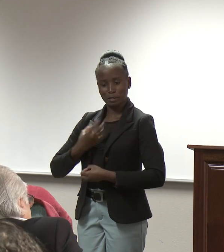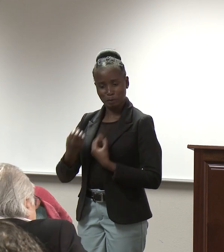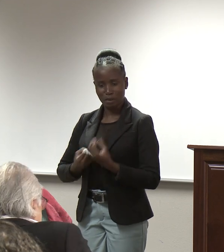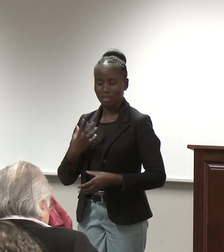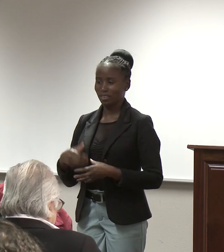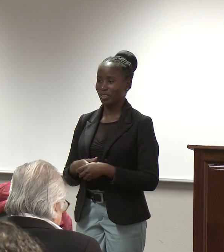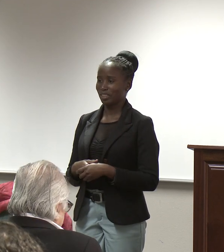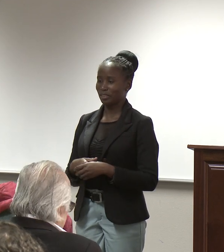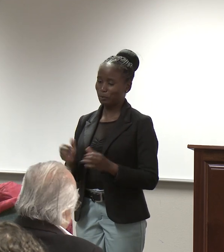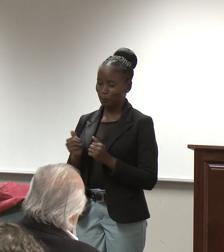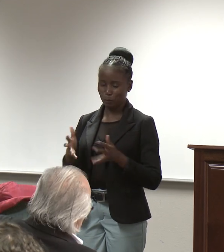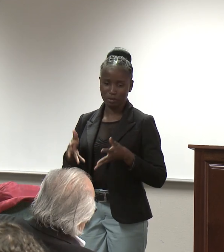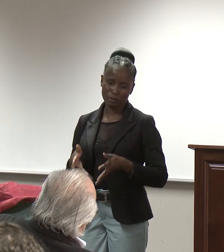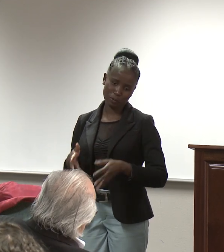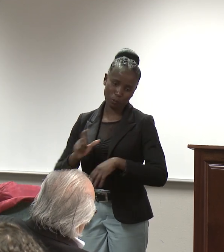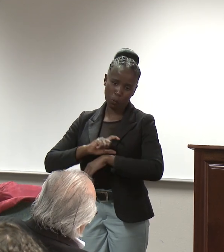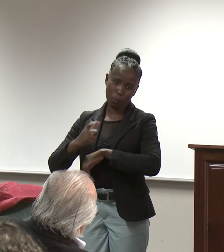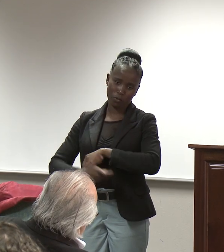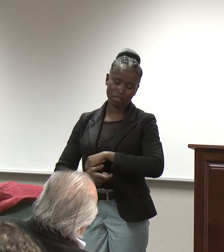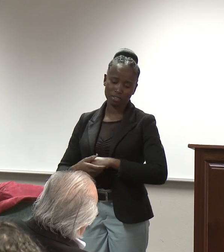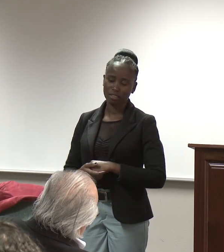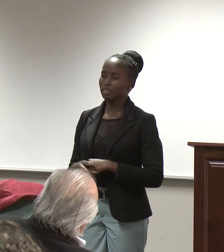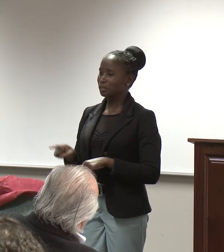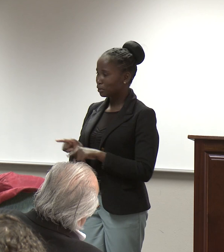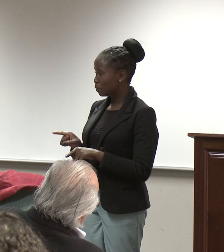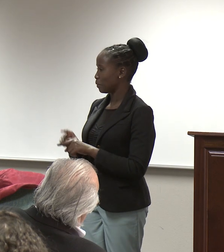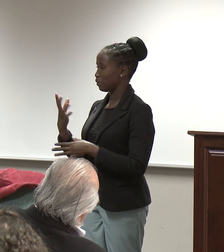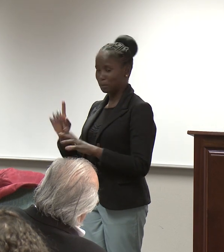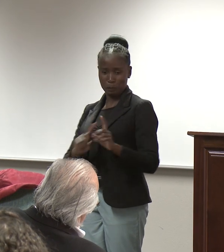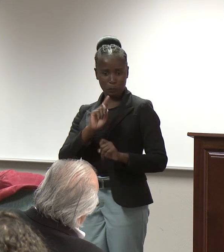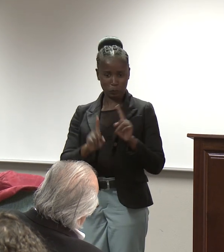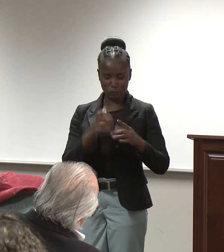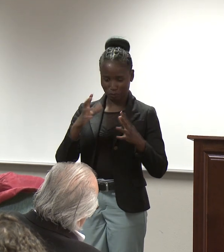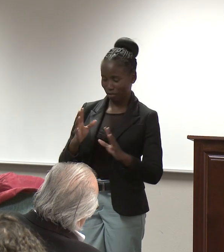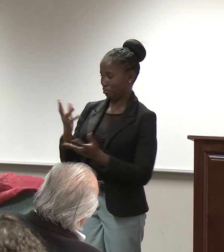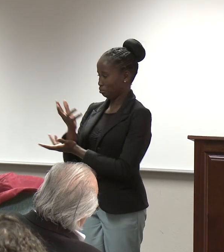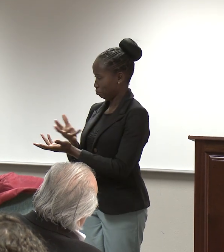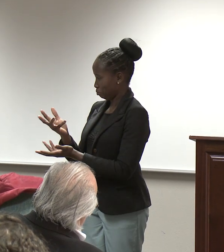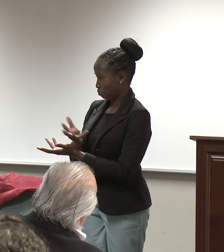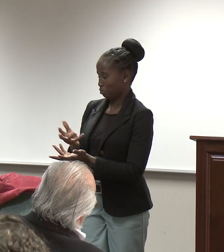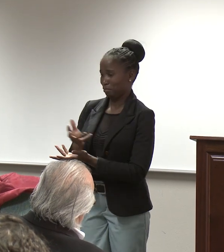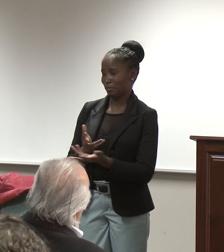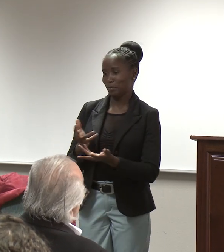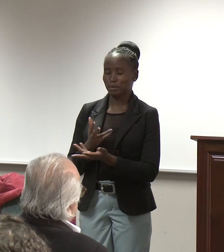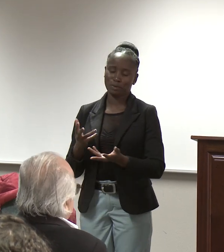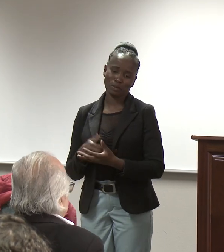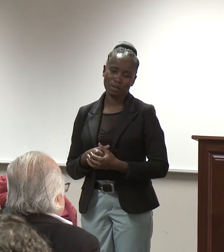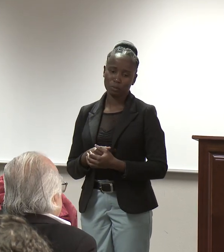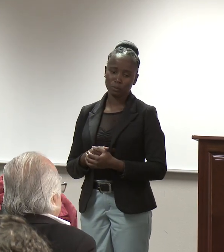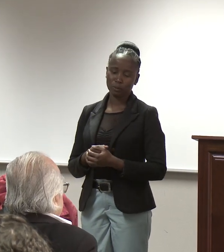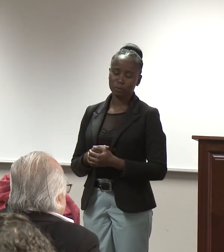opening to our conference, and for engaging with all the questions with so much generosity